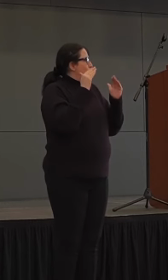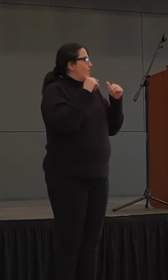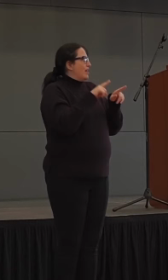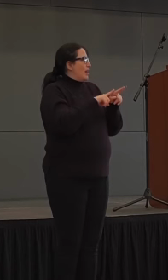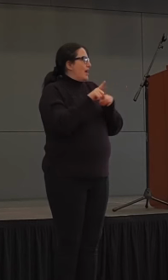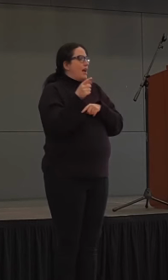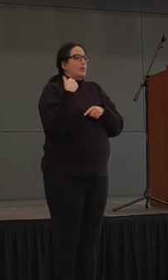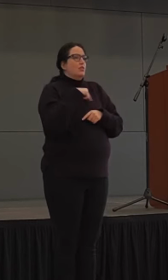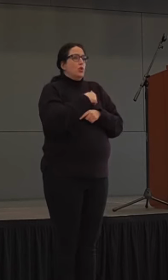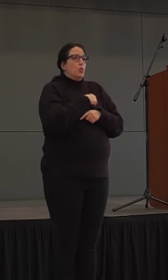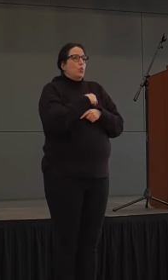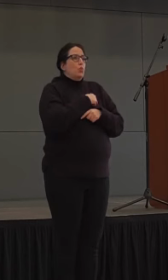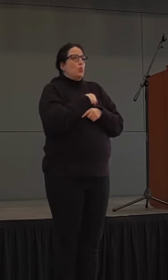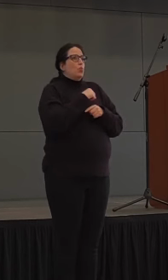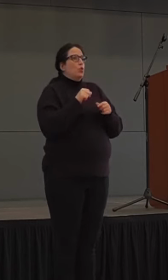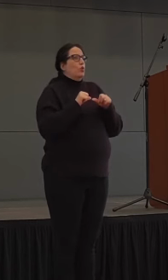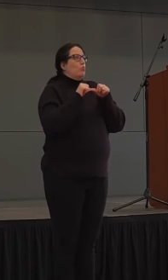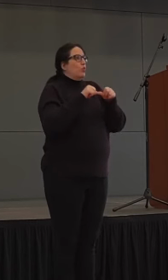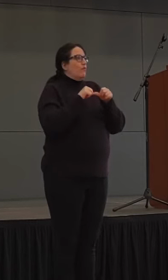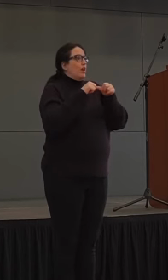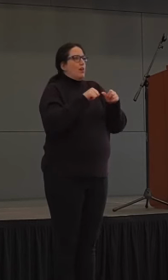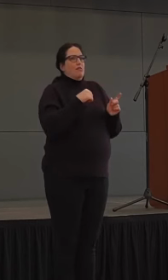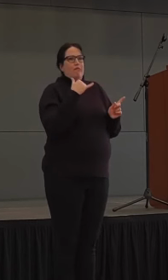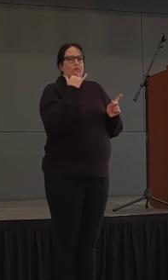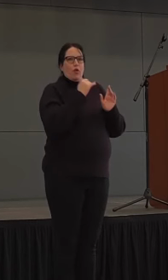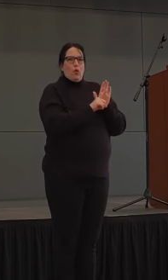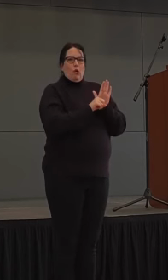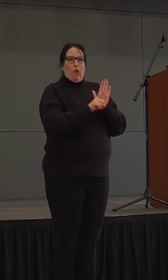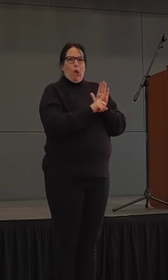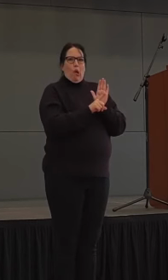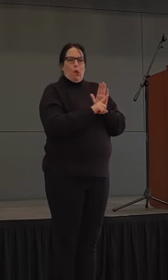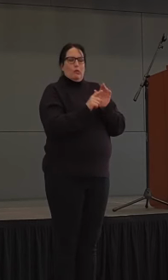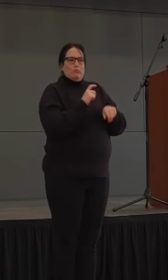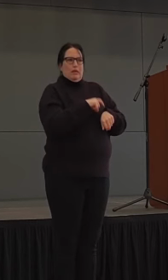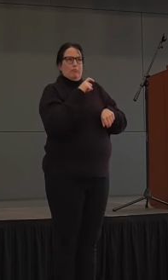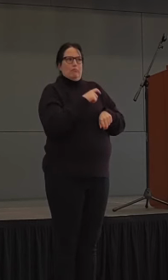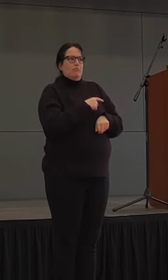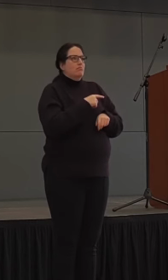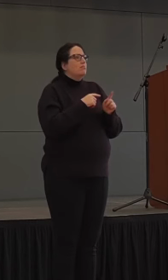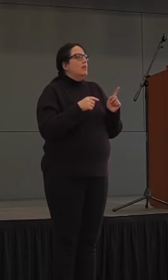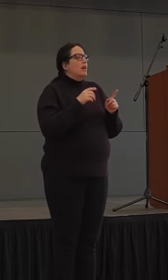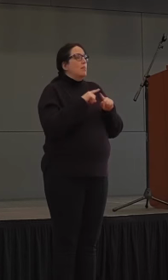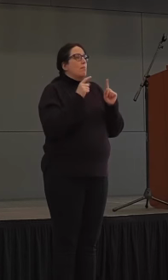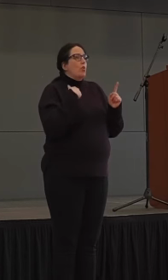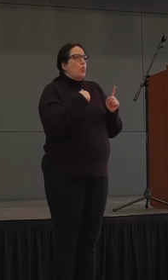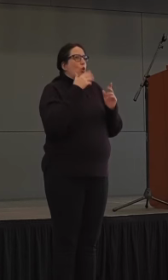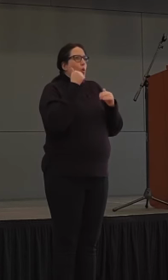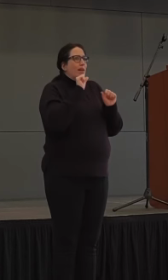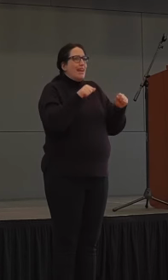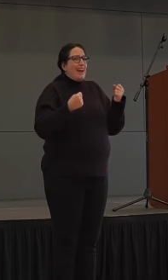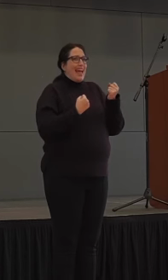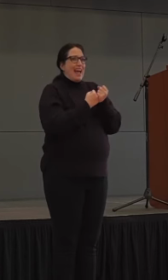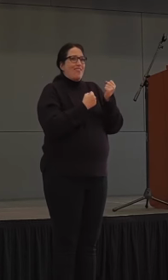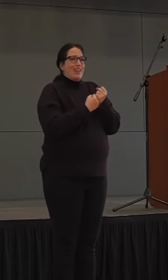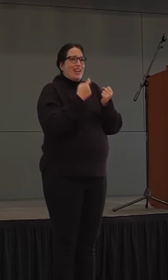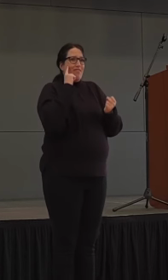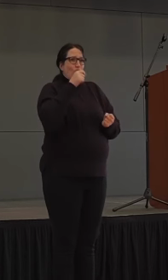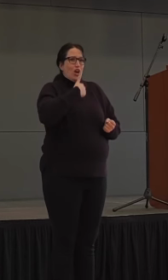we, move forward, we can more advocate for ourselves what we want or need when we are being cared